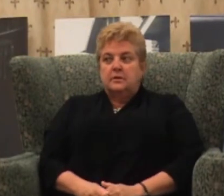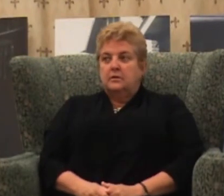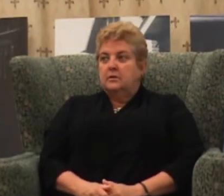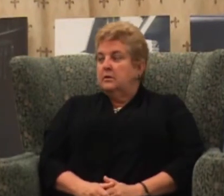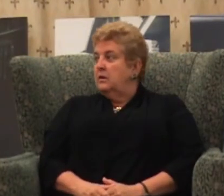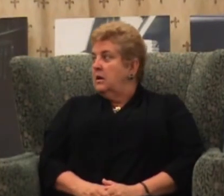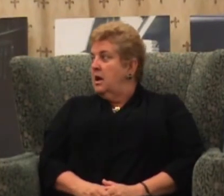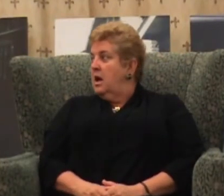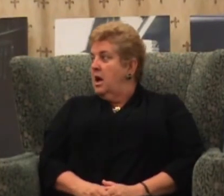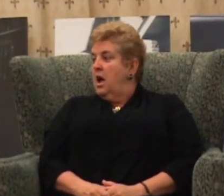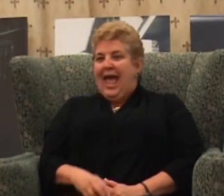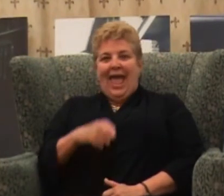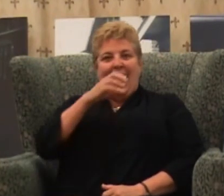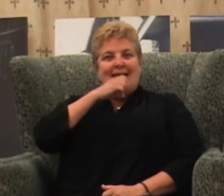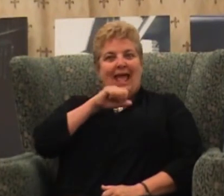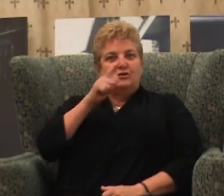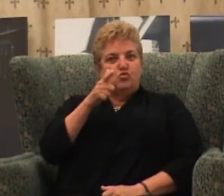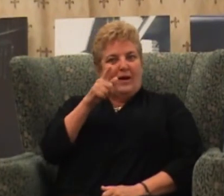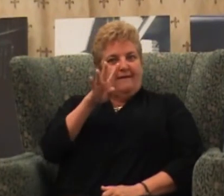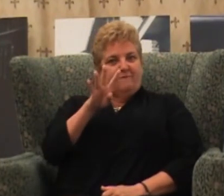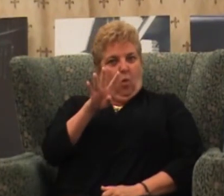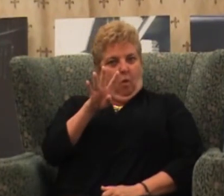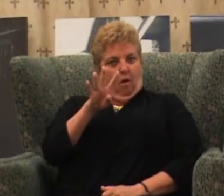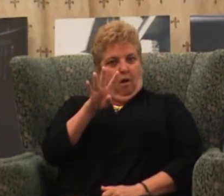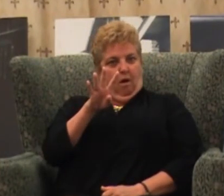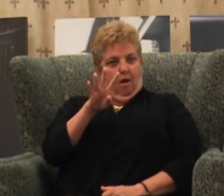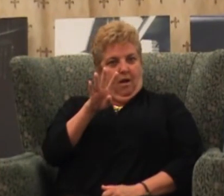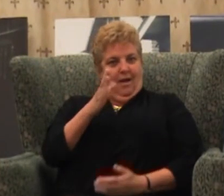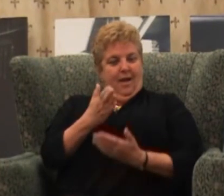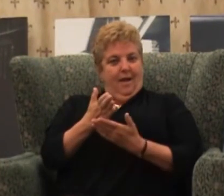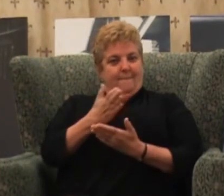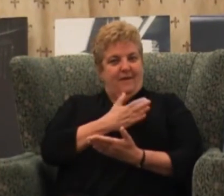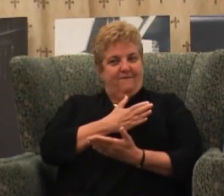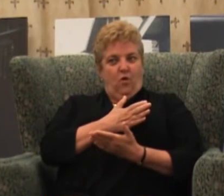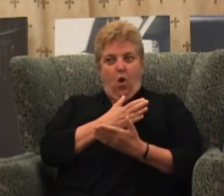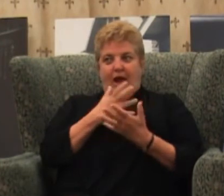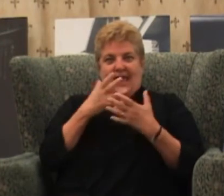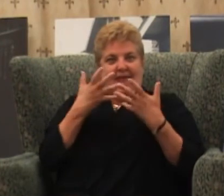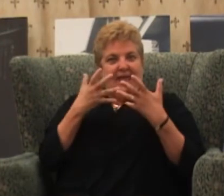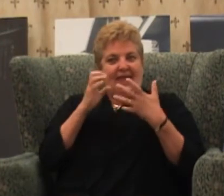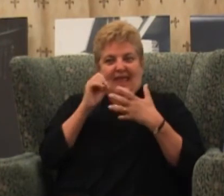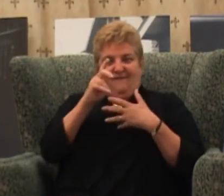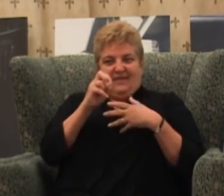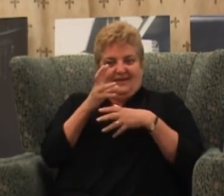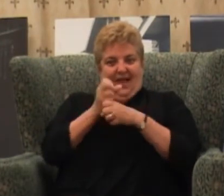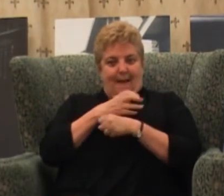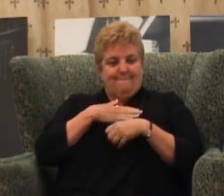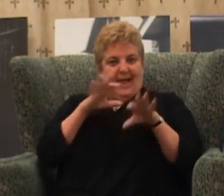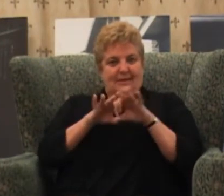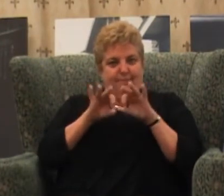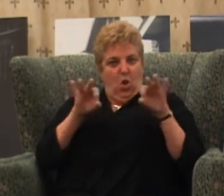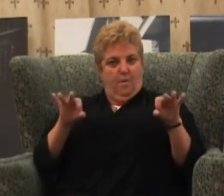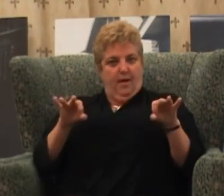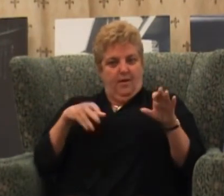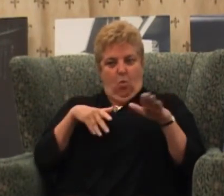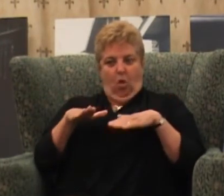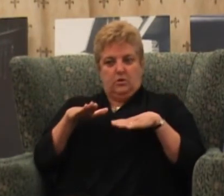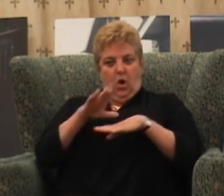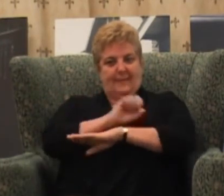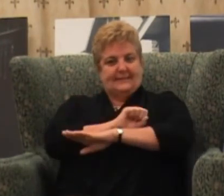And at age 24, before I even walk across the stage to take my diploma, I become one of